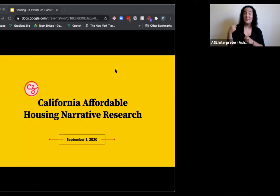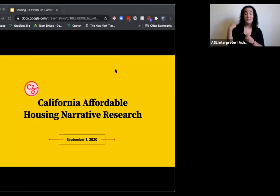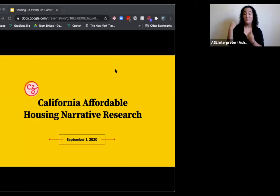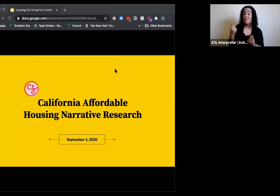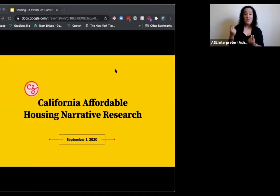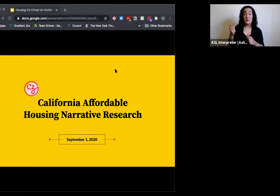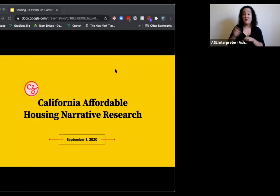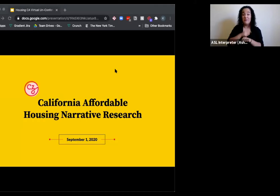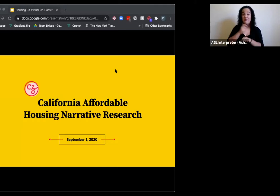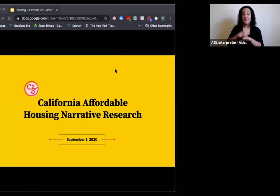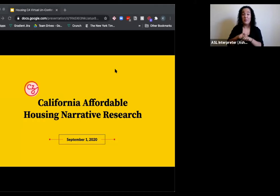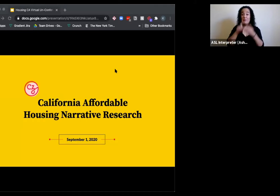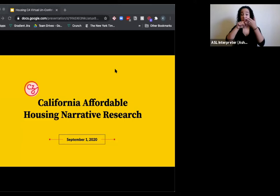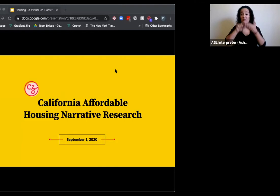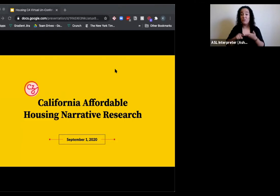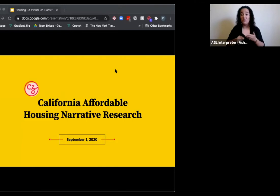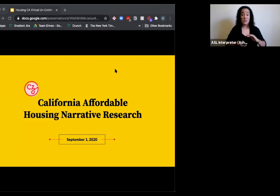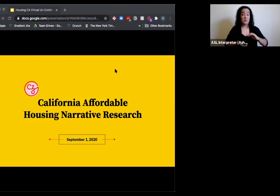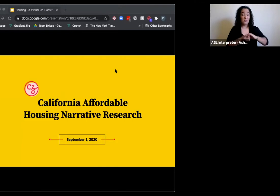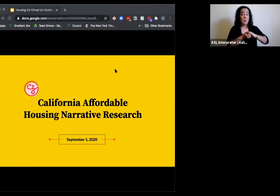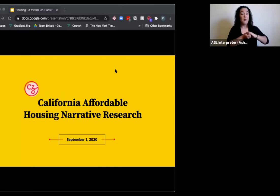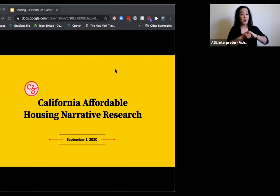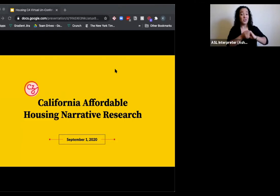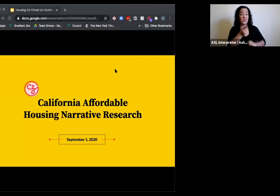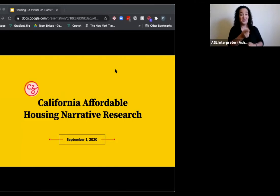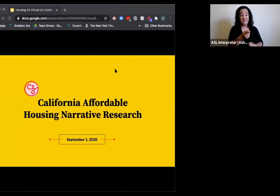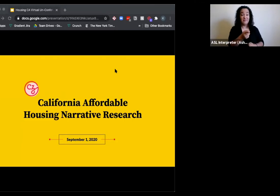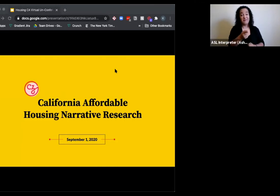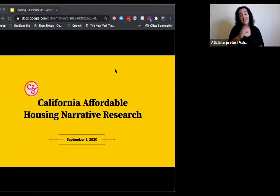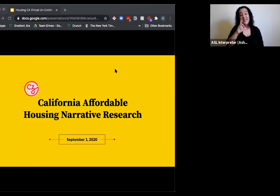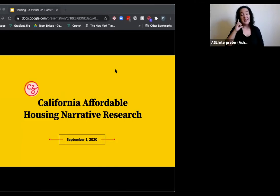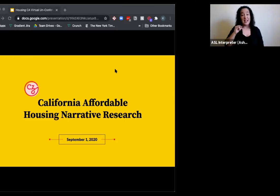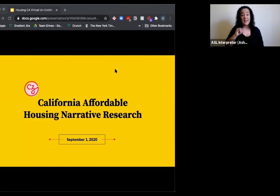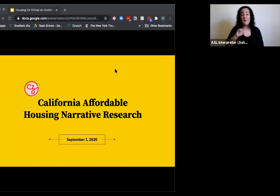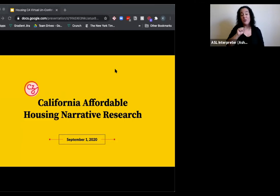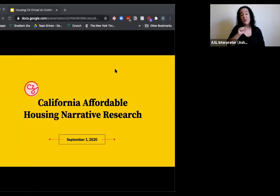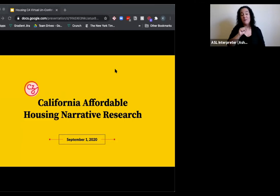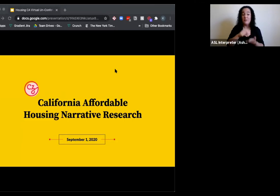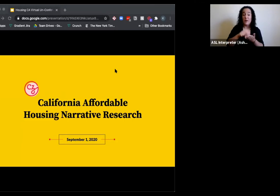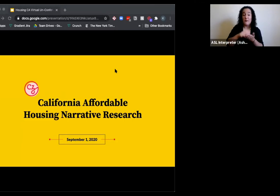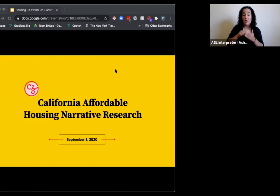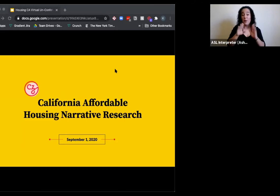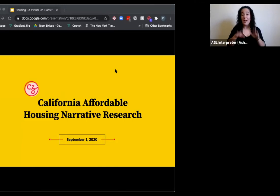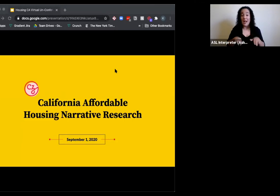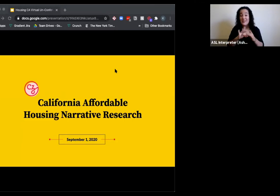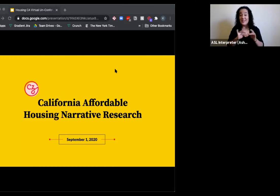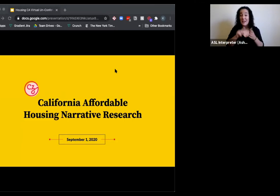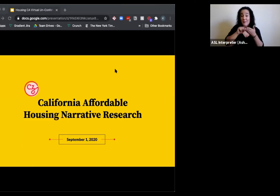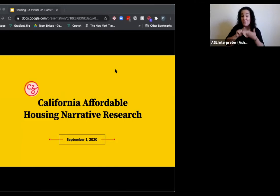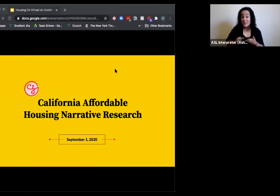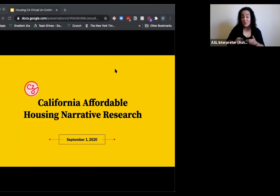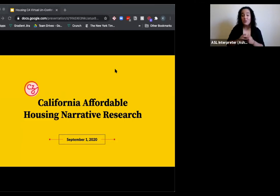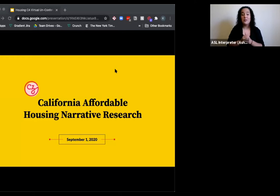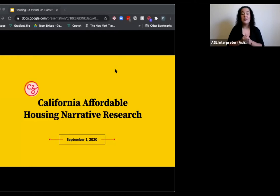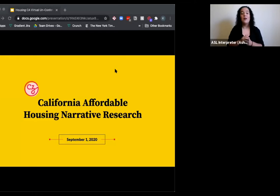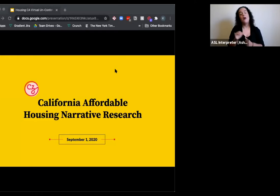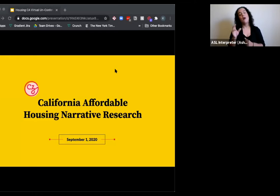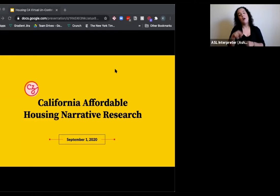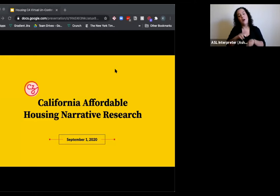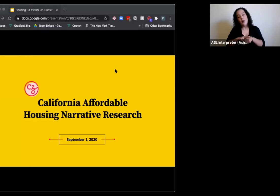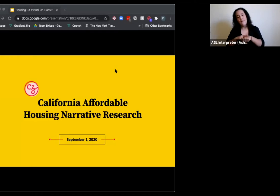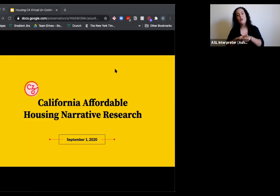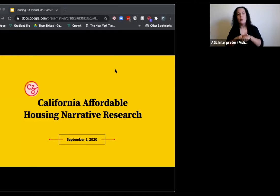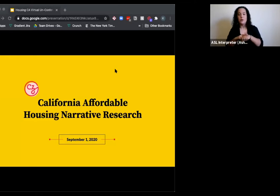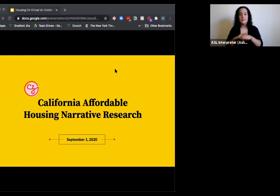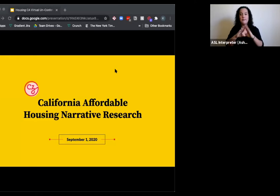long-term research partner of the Chan Zuckerberg Initiative, of course, with understanding the issue of housing across California,